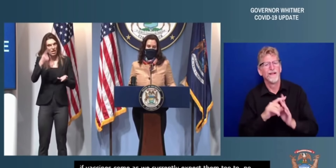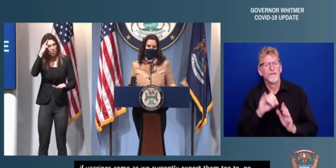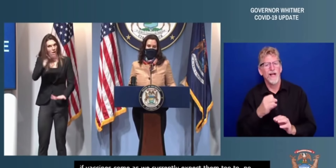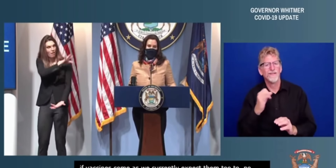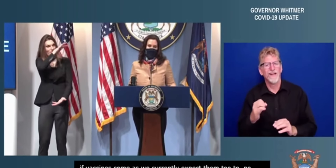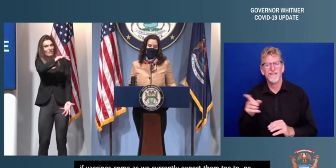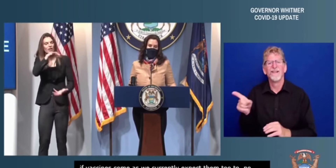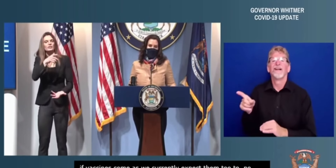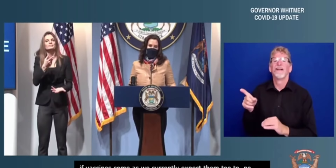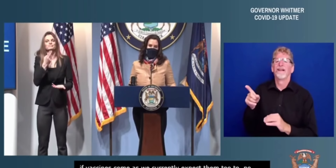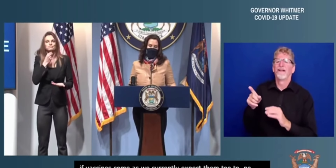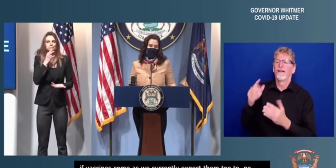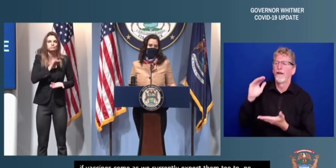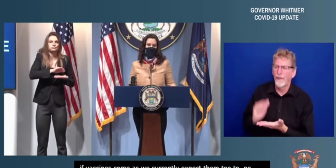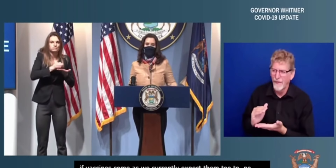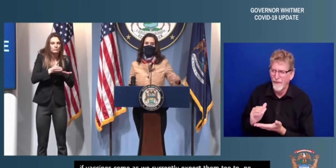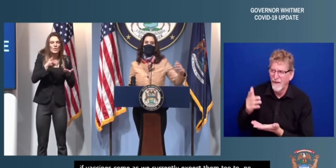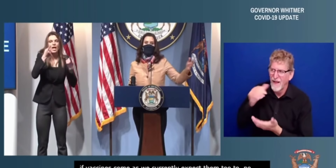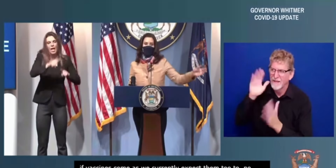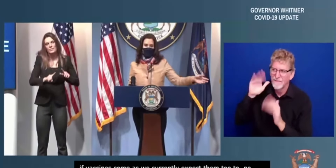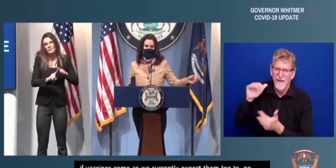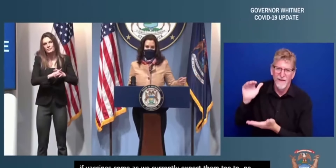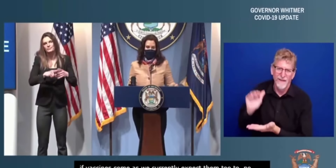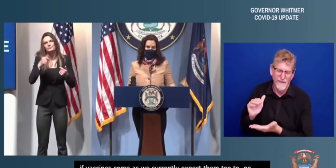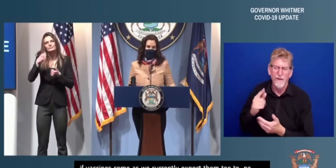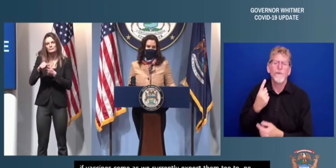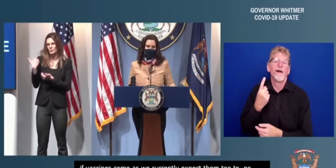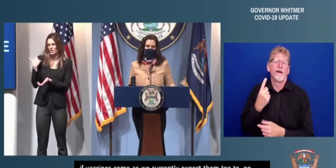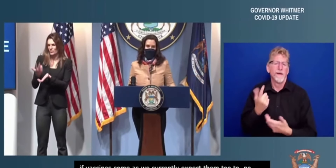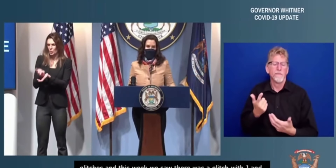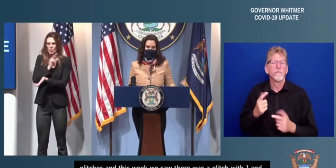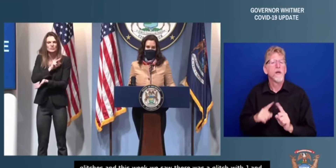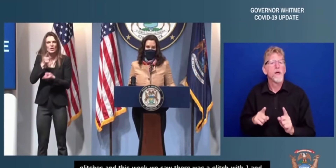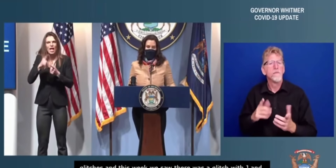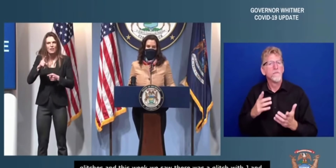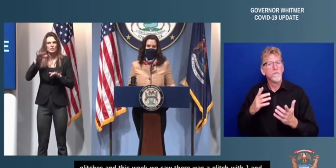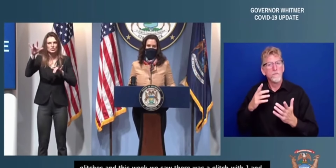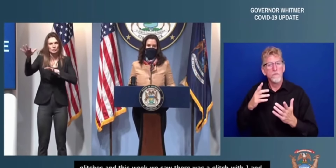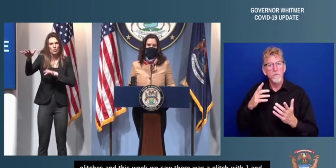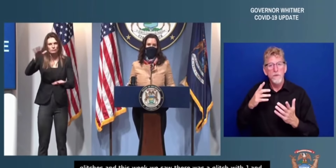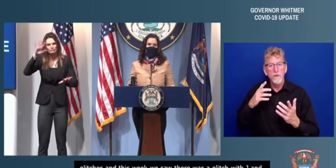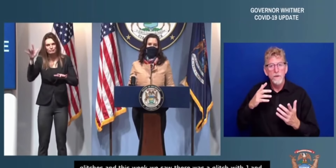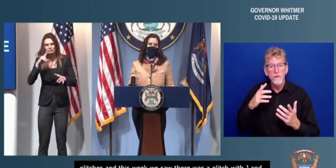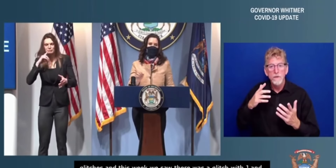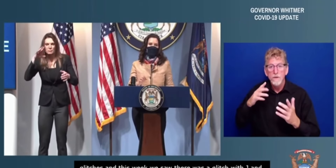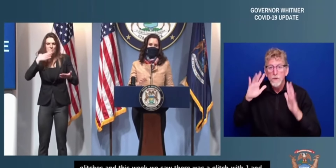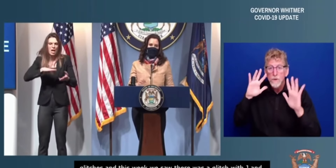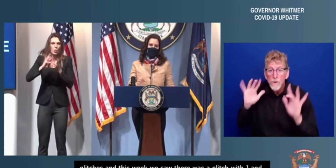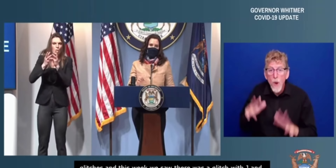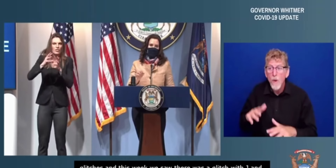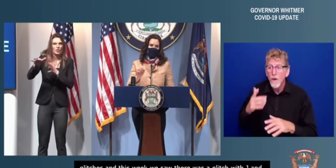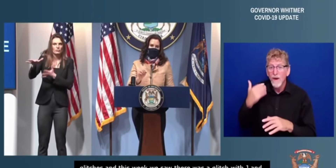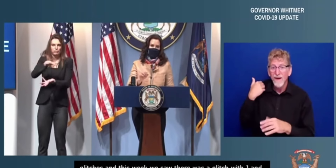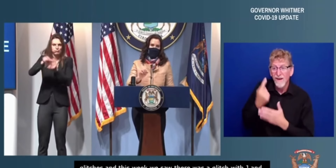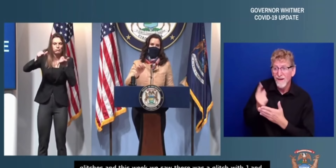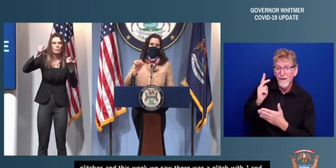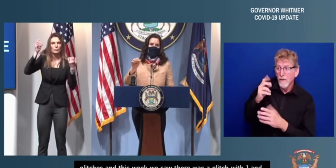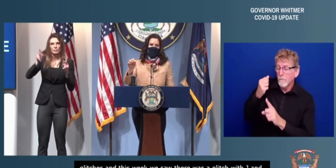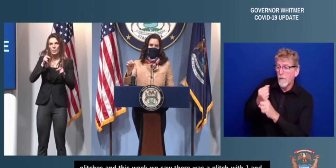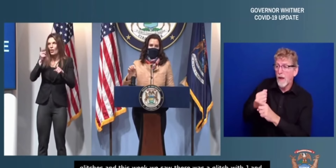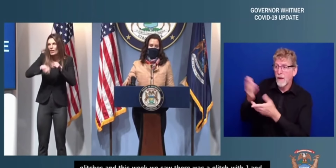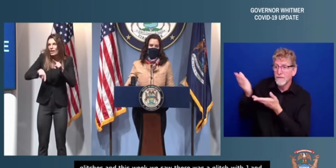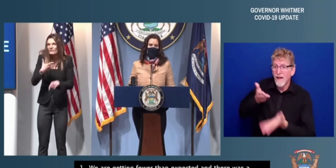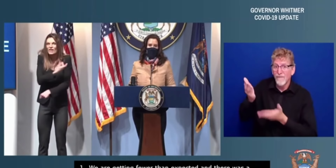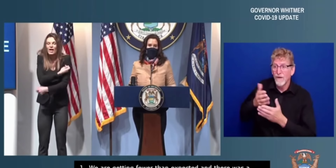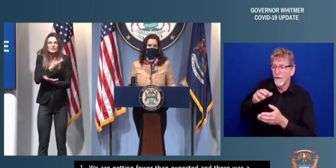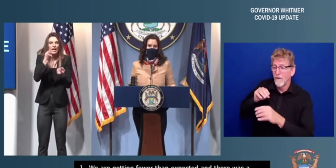we expected. There was a snowstorm a few weeks ago that was a setback. So assuming there are no setbacks and everything goes